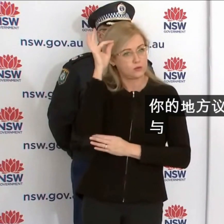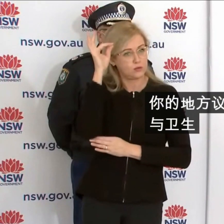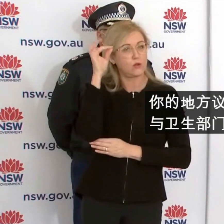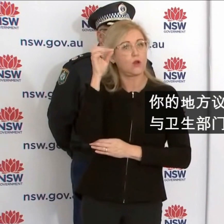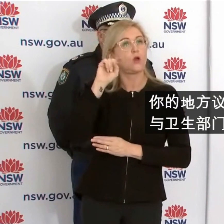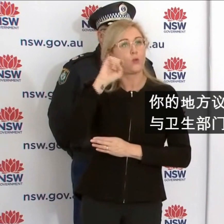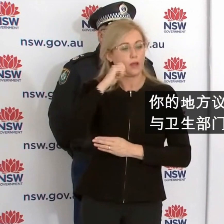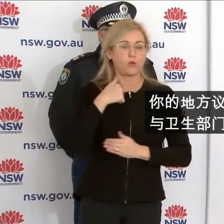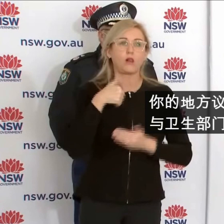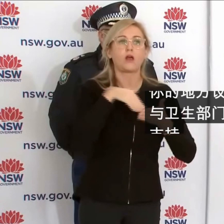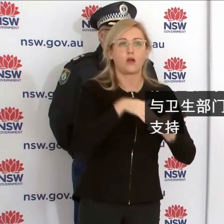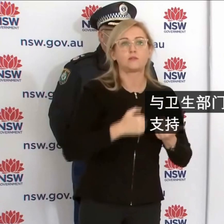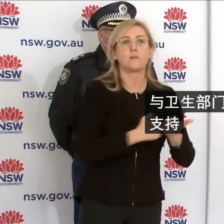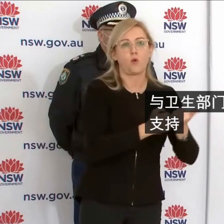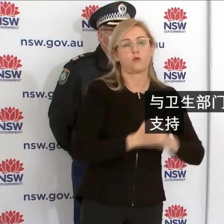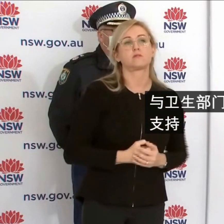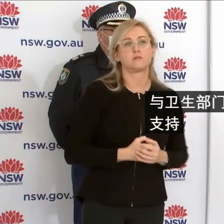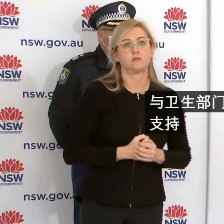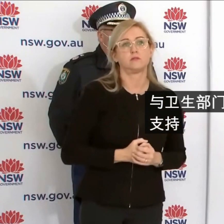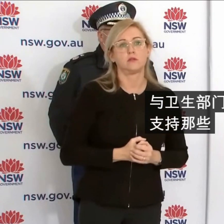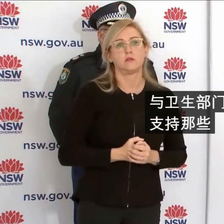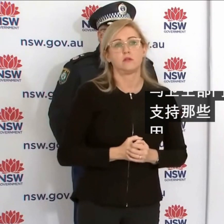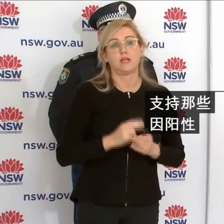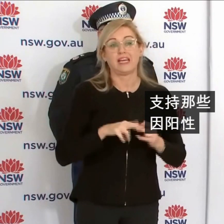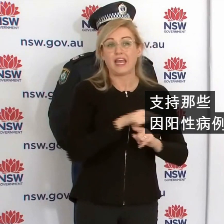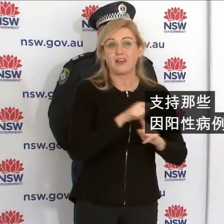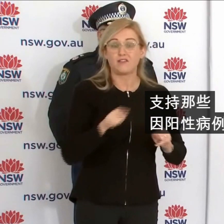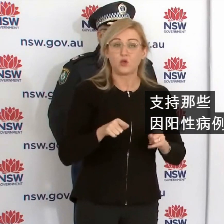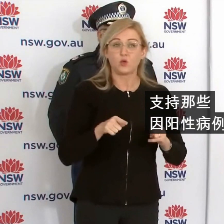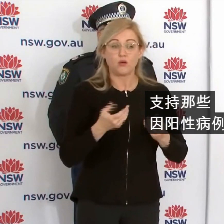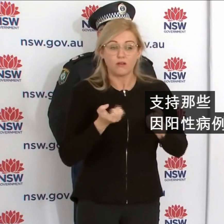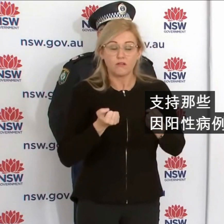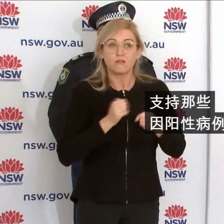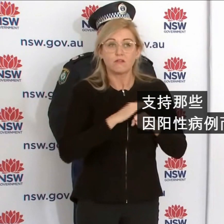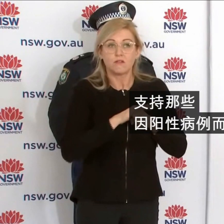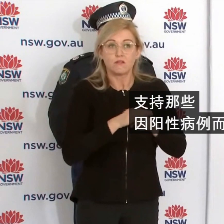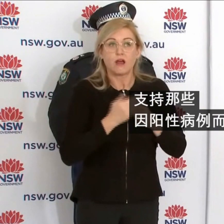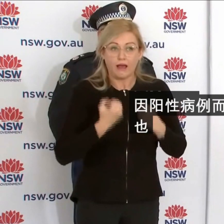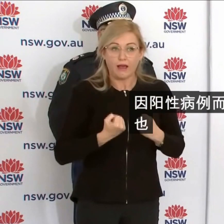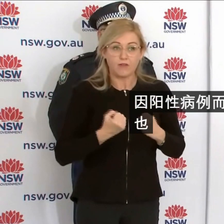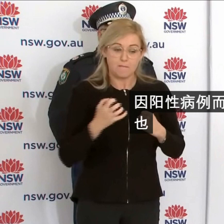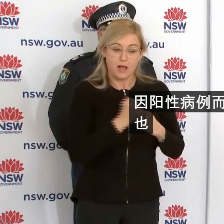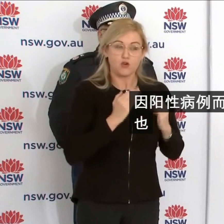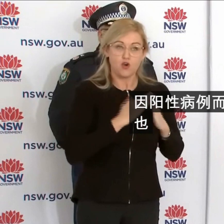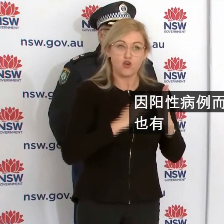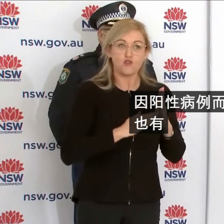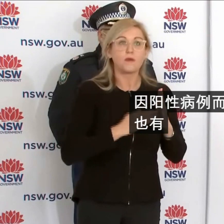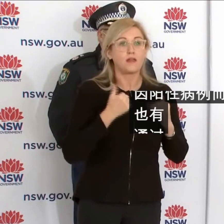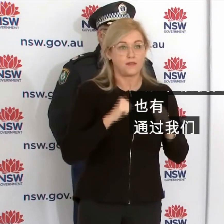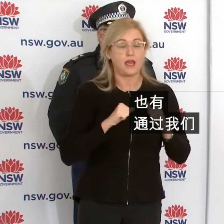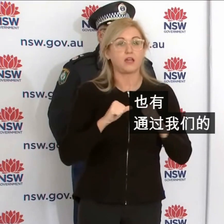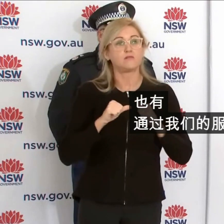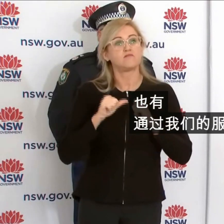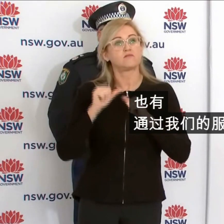continue to partner with health and particularly support those that are forced into isolation for positive cases, but also there's access points